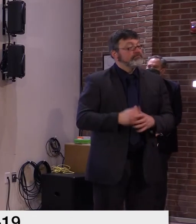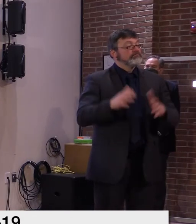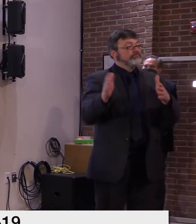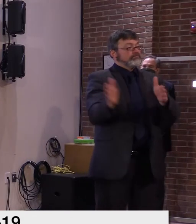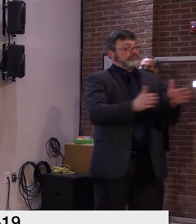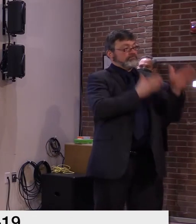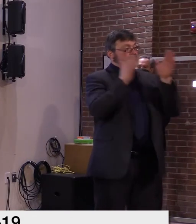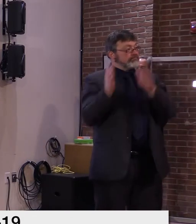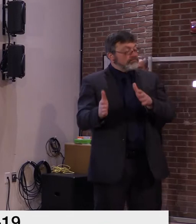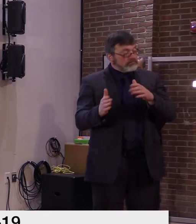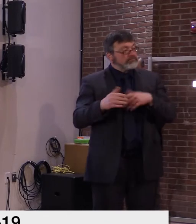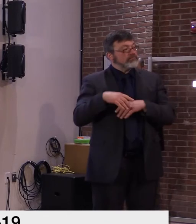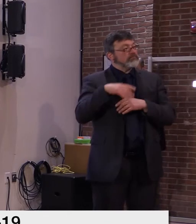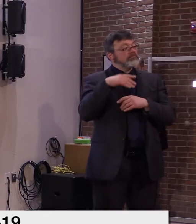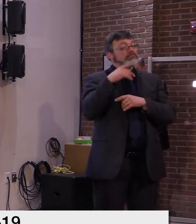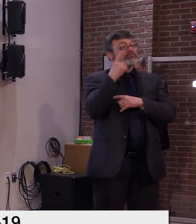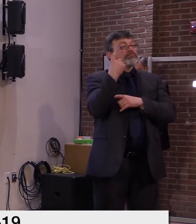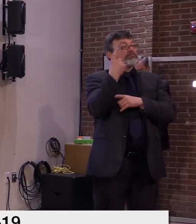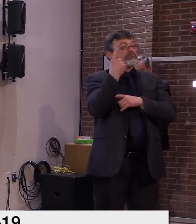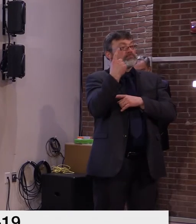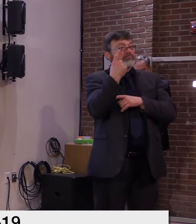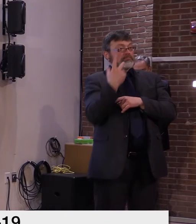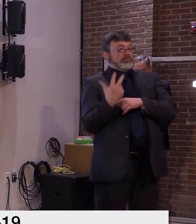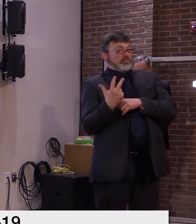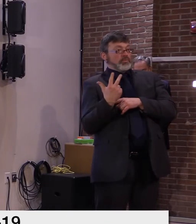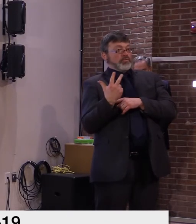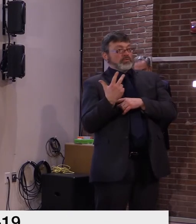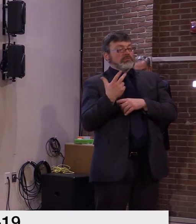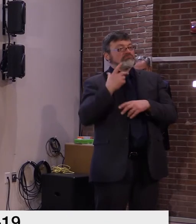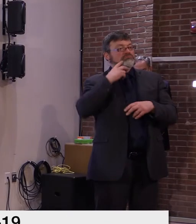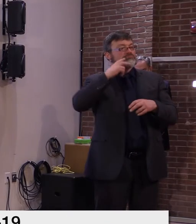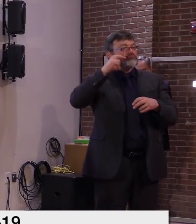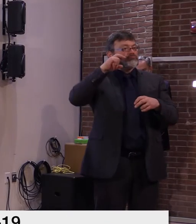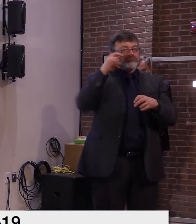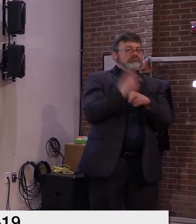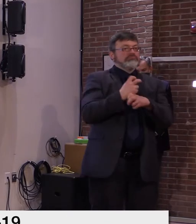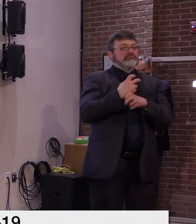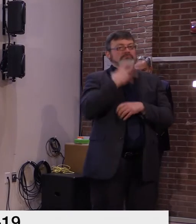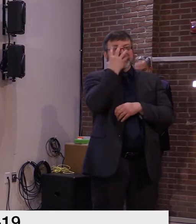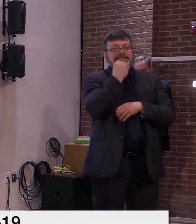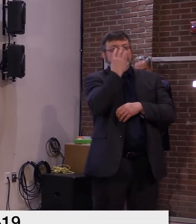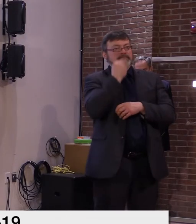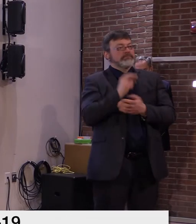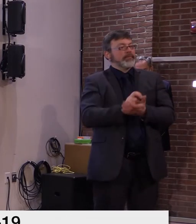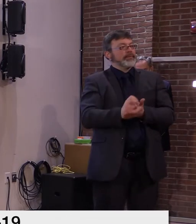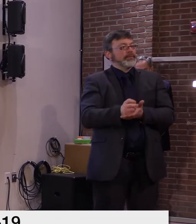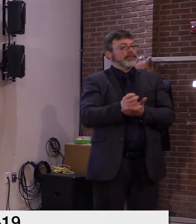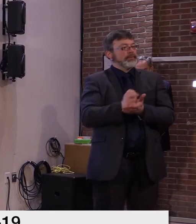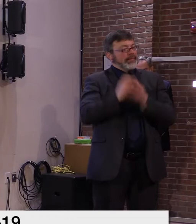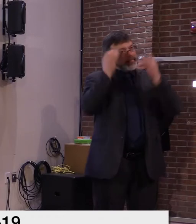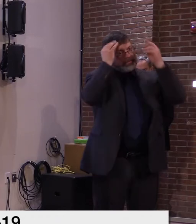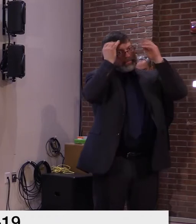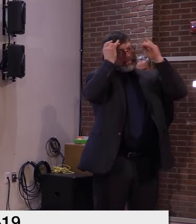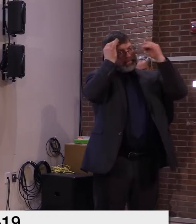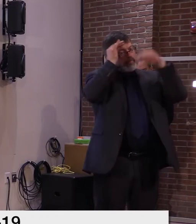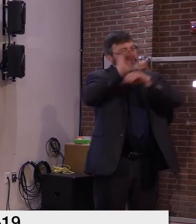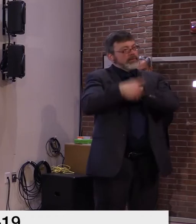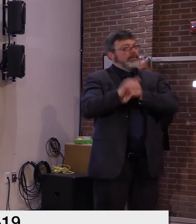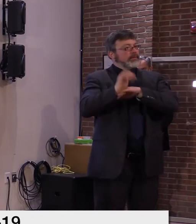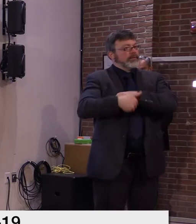when we did the survey in 2019, we had an 82% response rate. This year we had